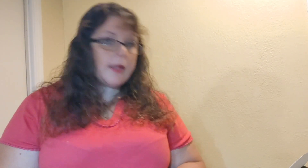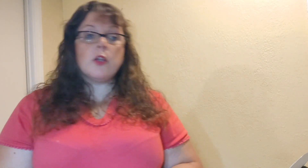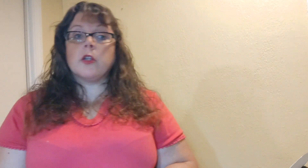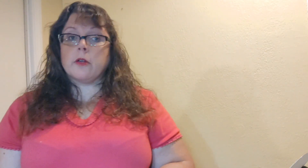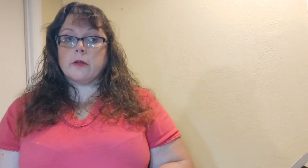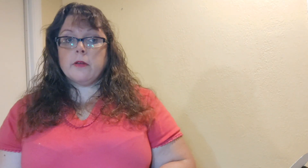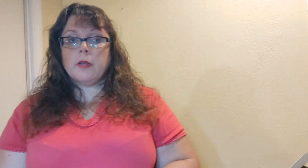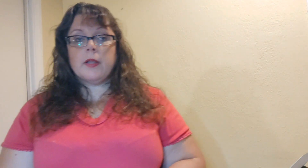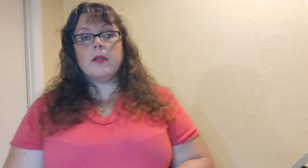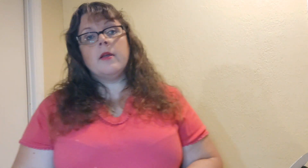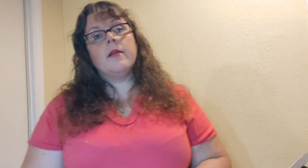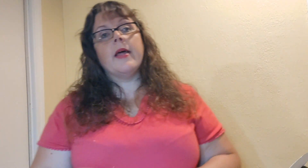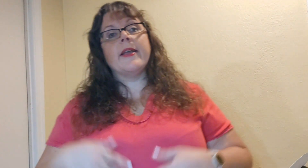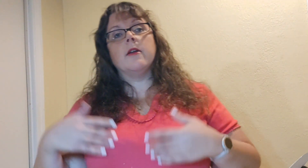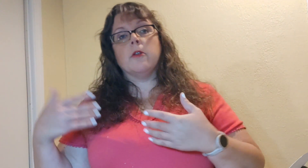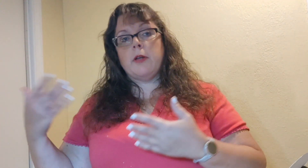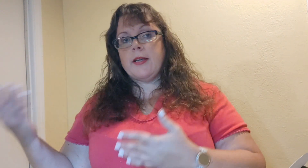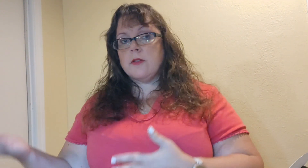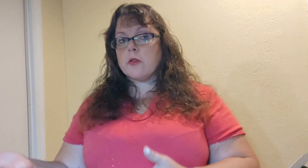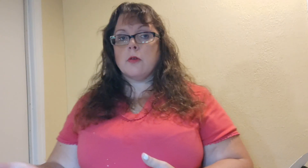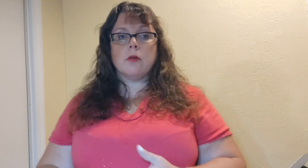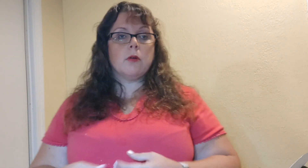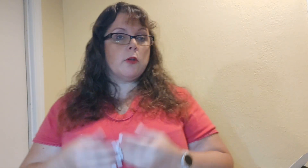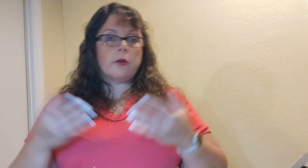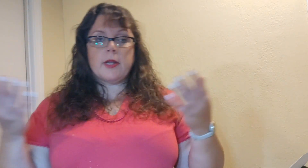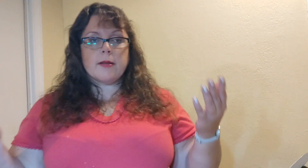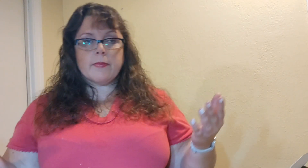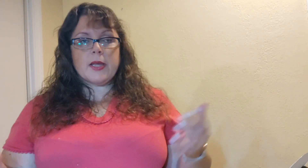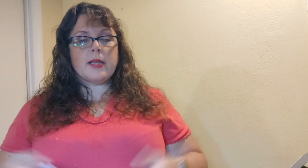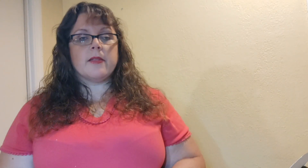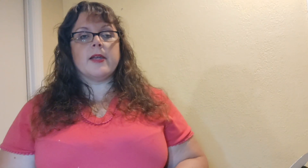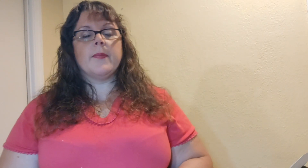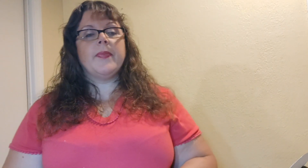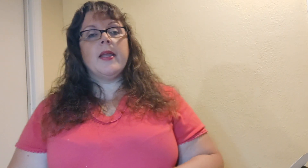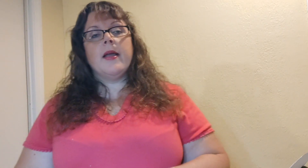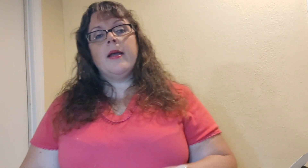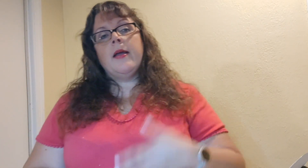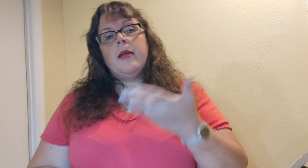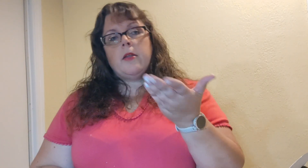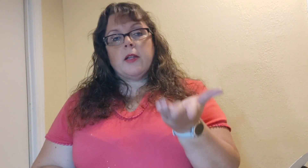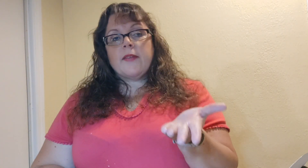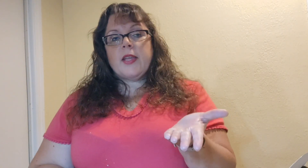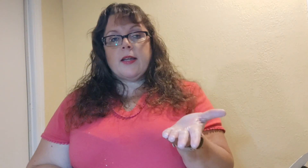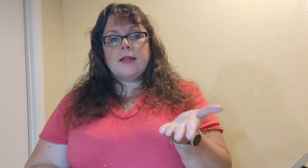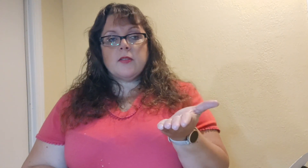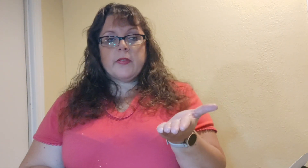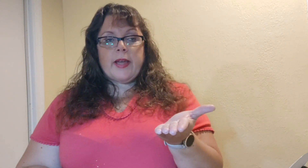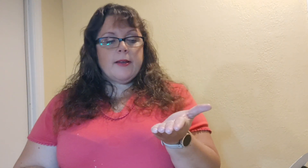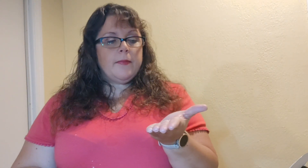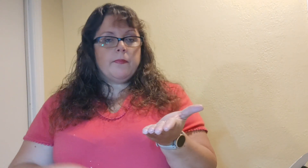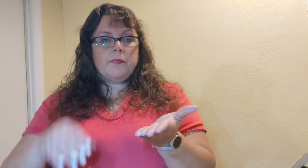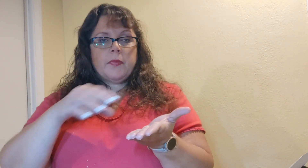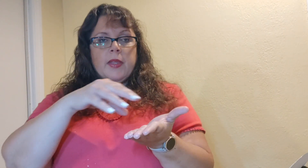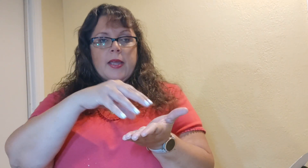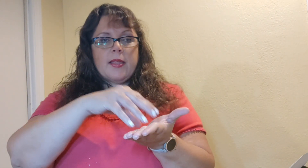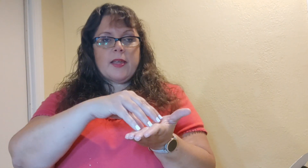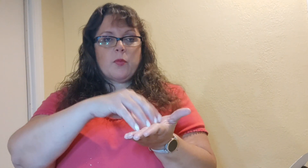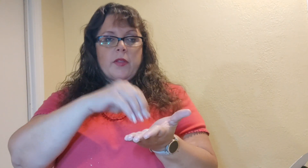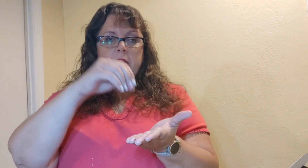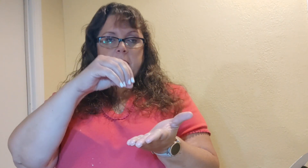In learn, like learning in school or learning anything, your left hand is flat, and then with